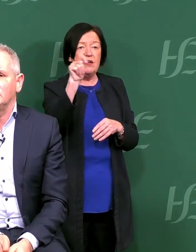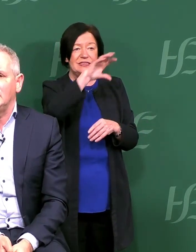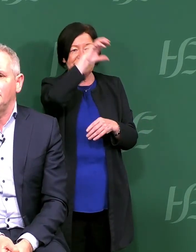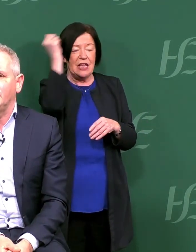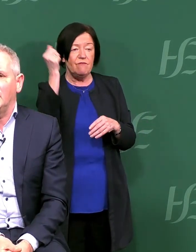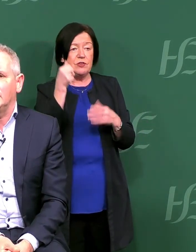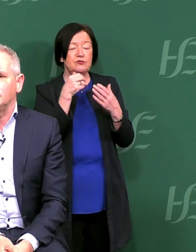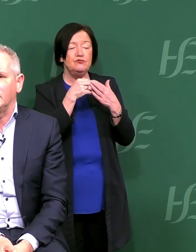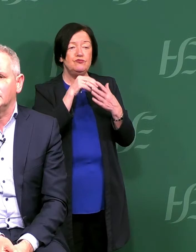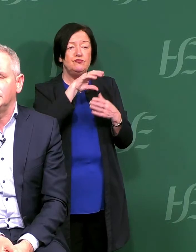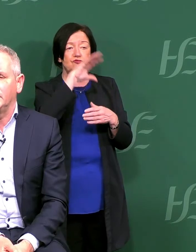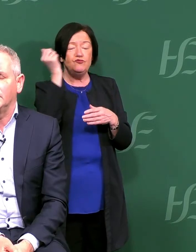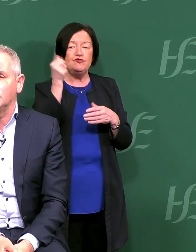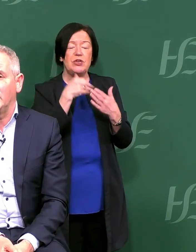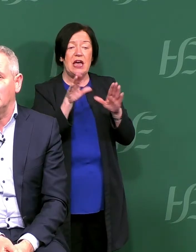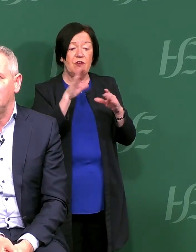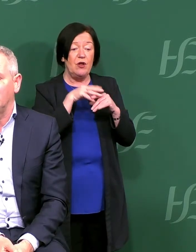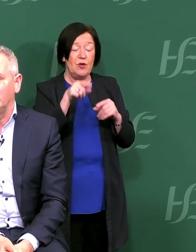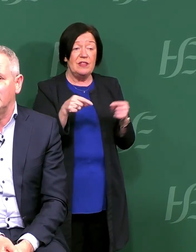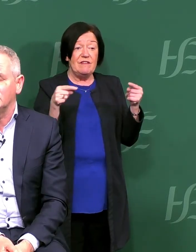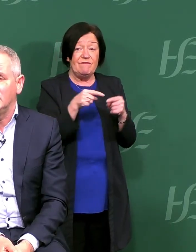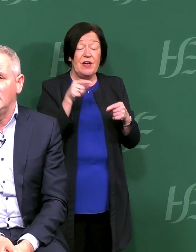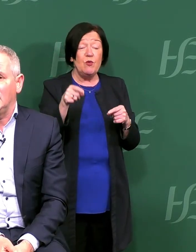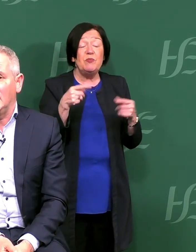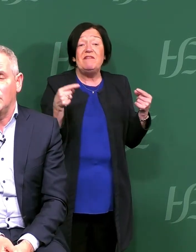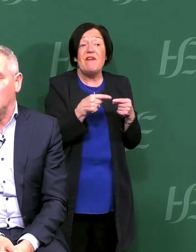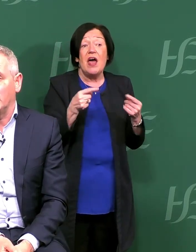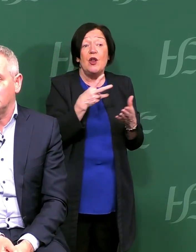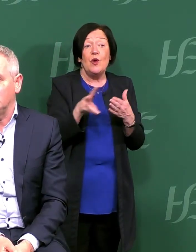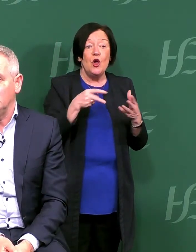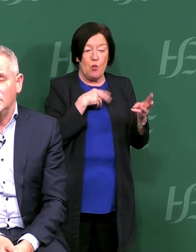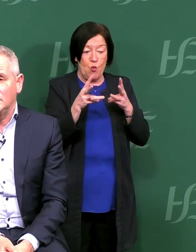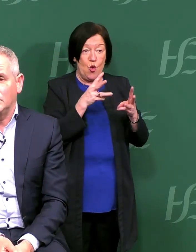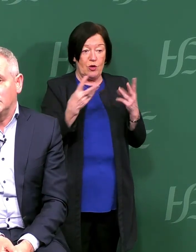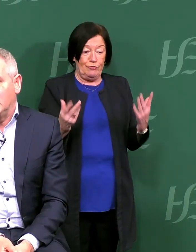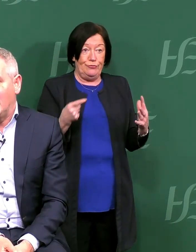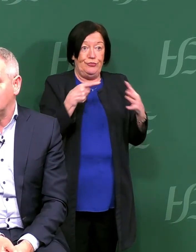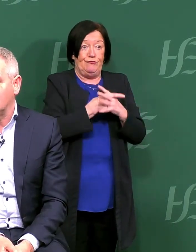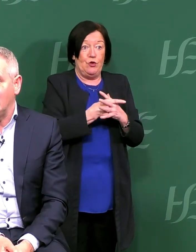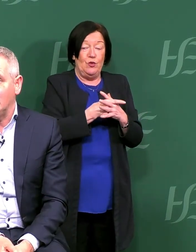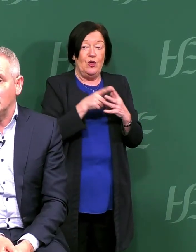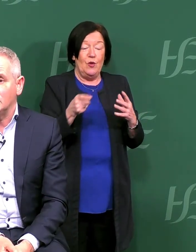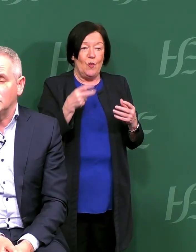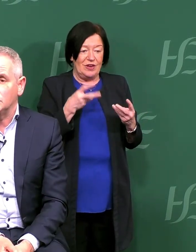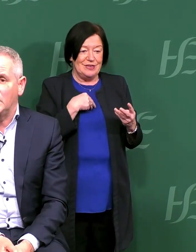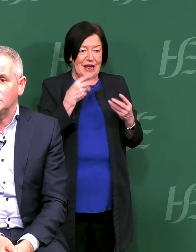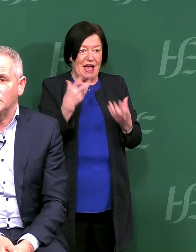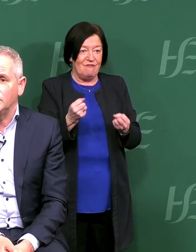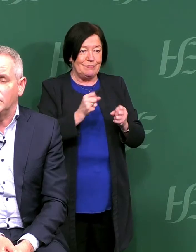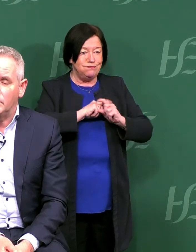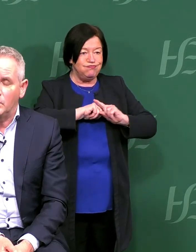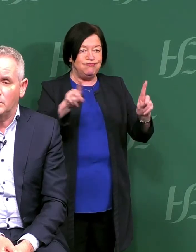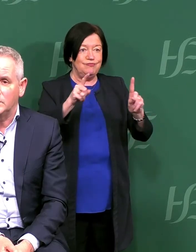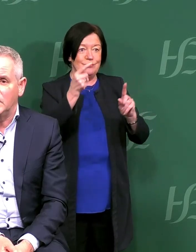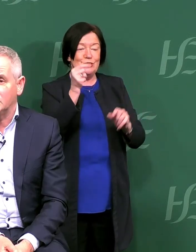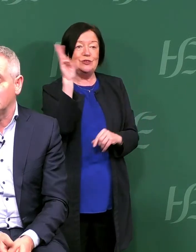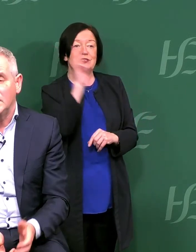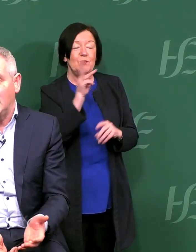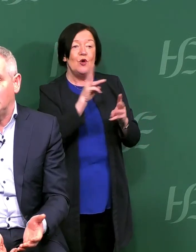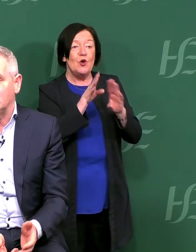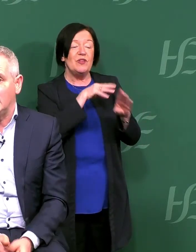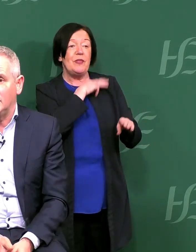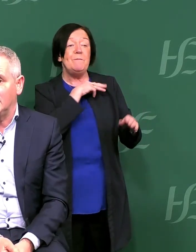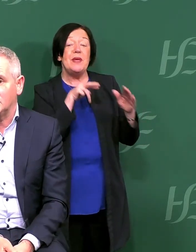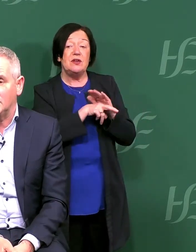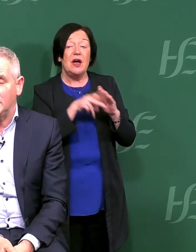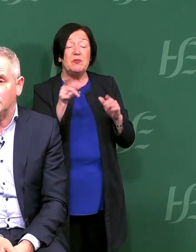some of his team to bring it to finalise. When will it be finalised? We're working through. We're anxious to get it out as soon as possible, but we'll be working with the Minister.